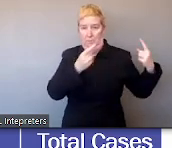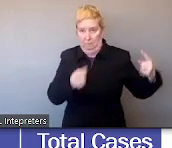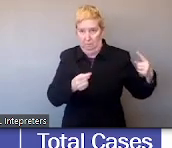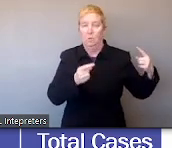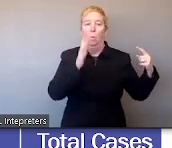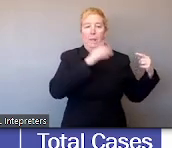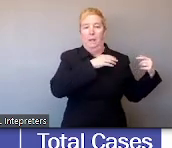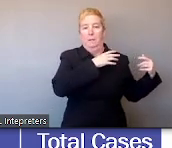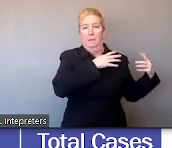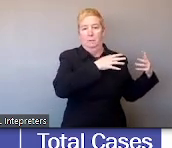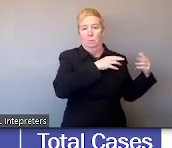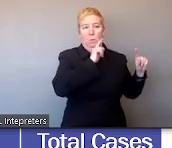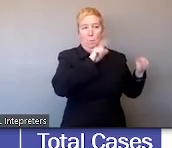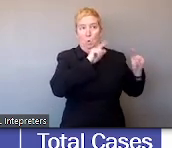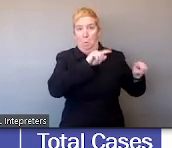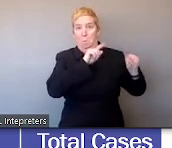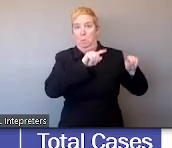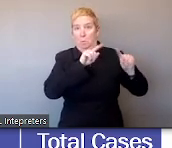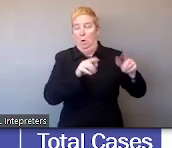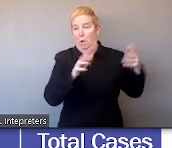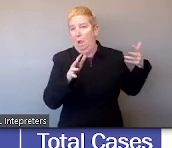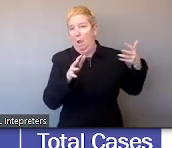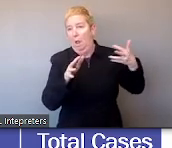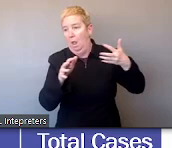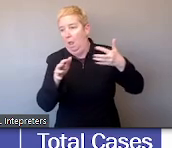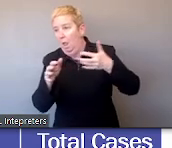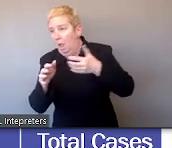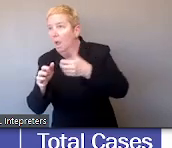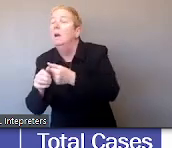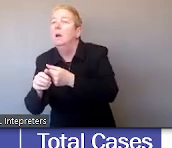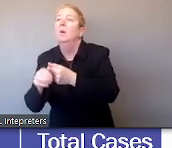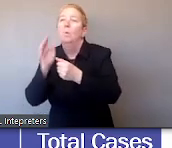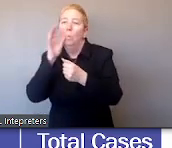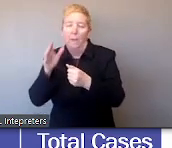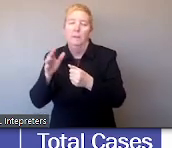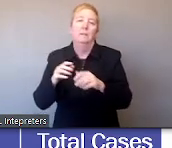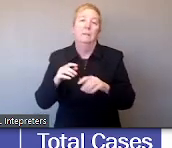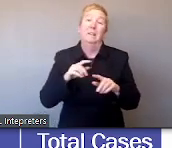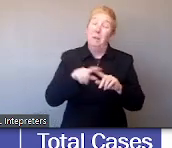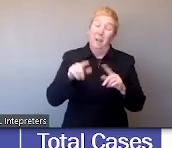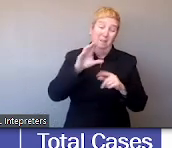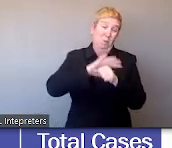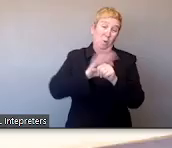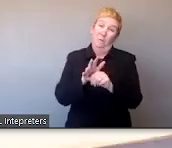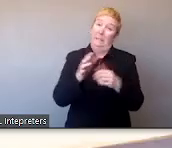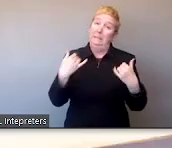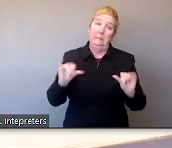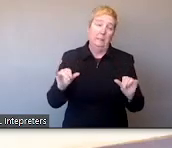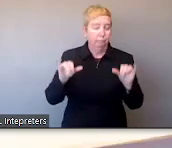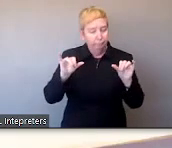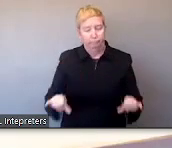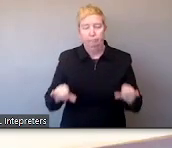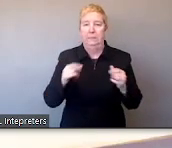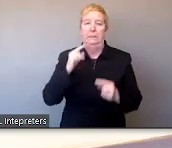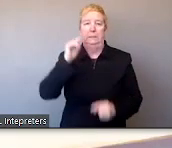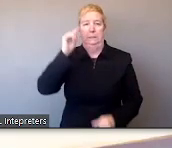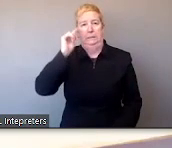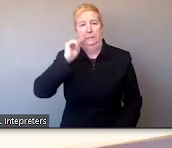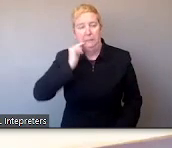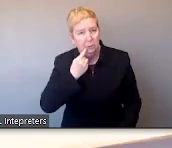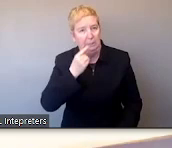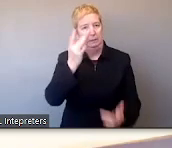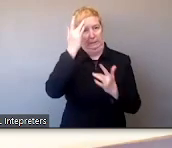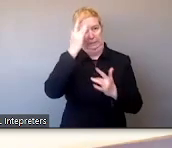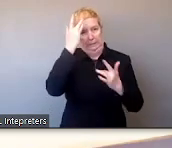but COVID still remains a serious disease. Next slide, please. I